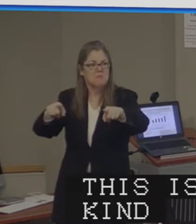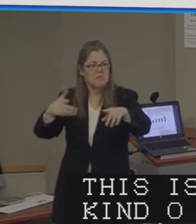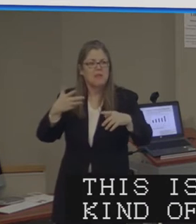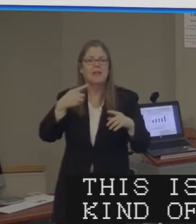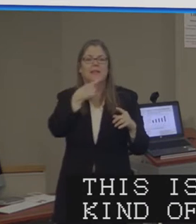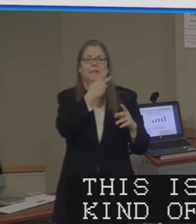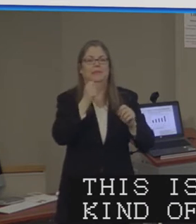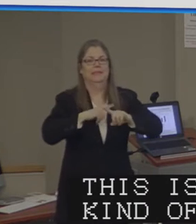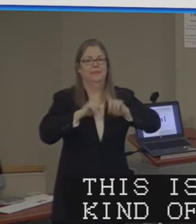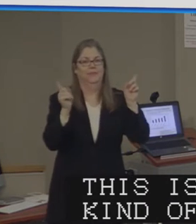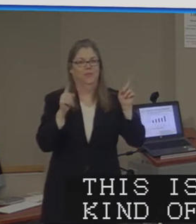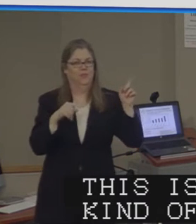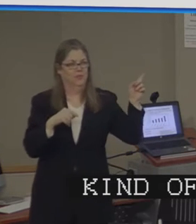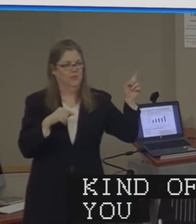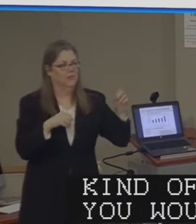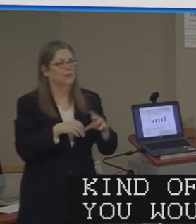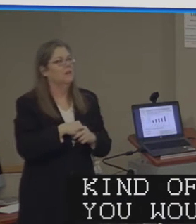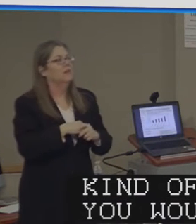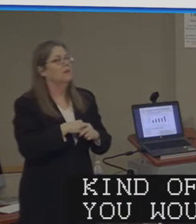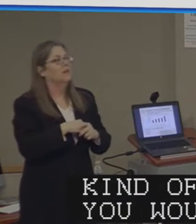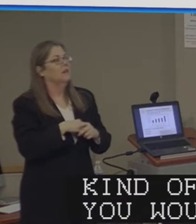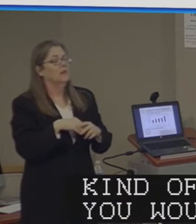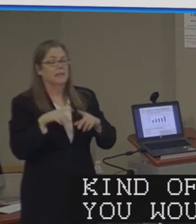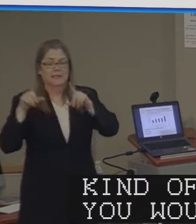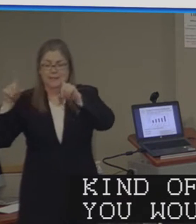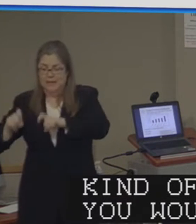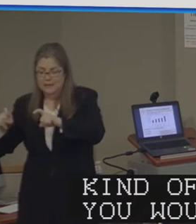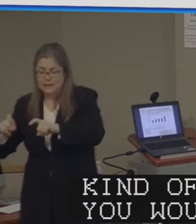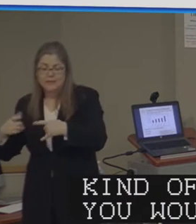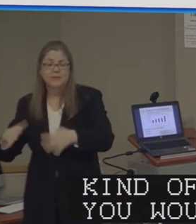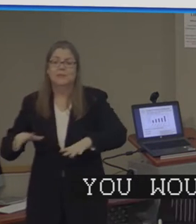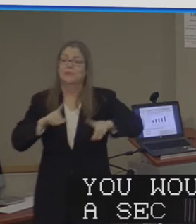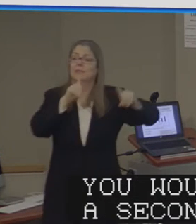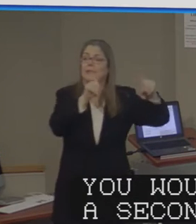time. And for all five of those skills, we